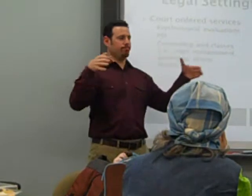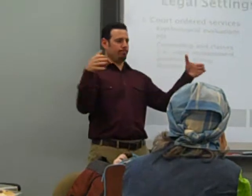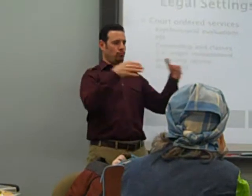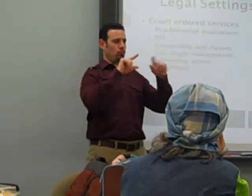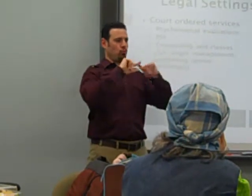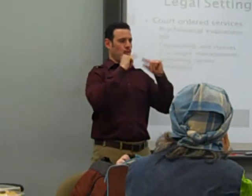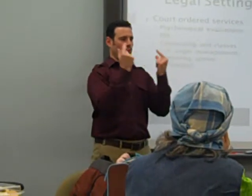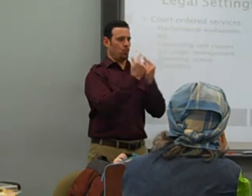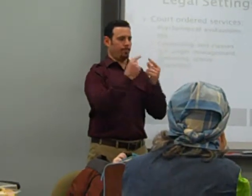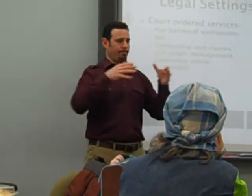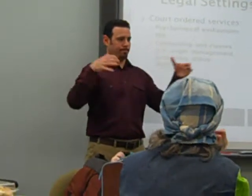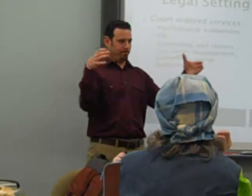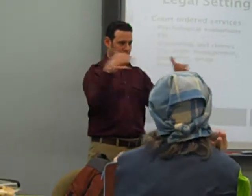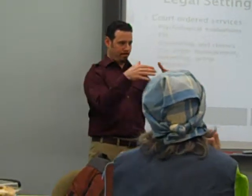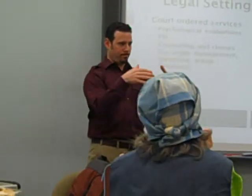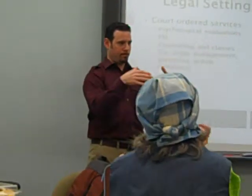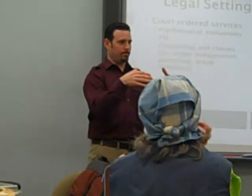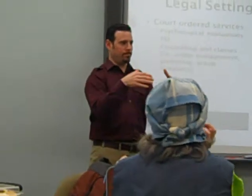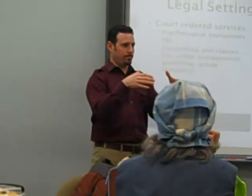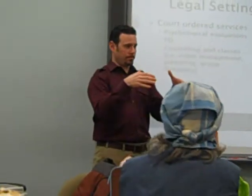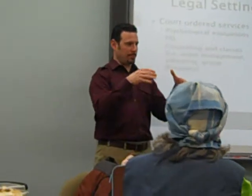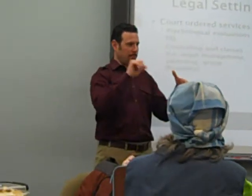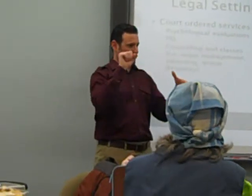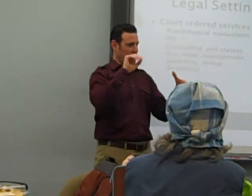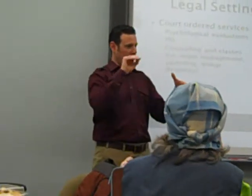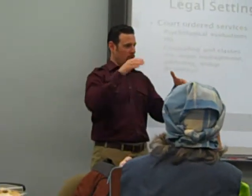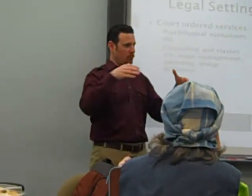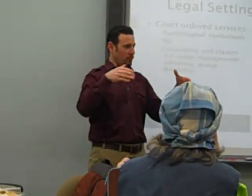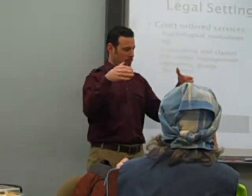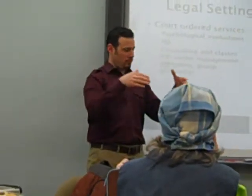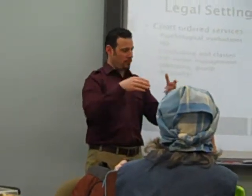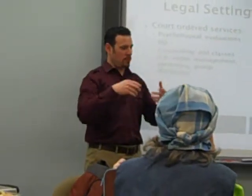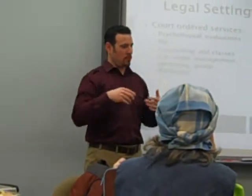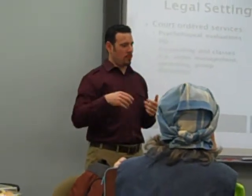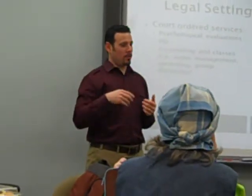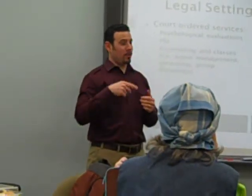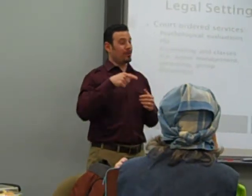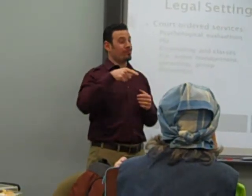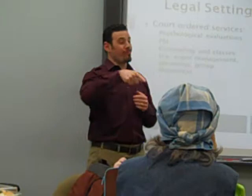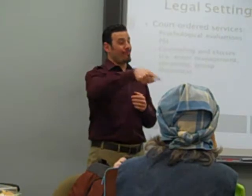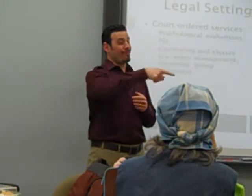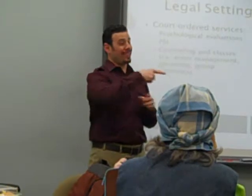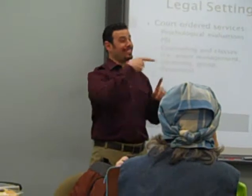With a sex offender. There was a group of people. A group of sex offenders.